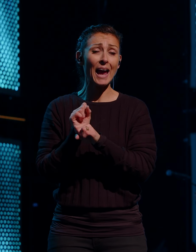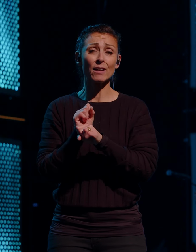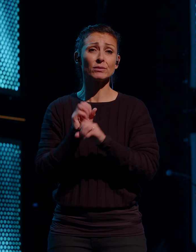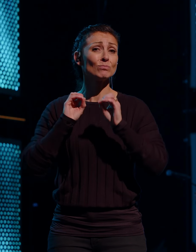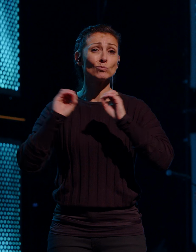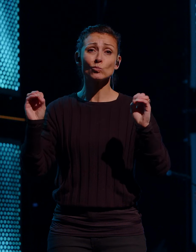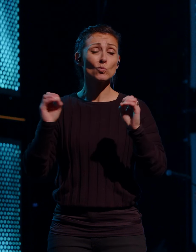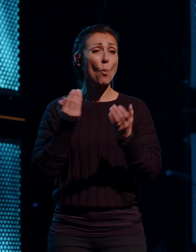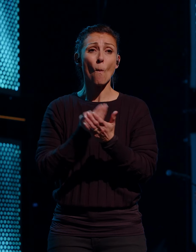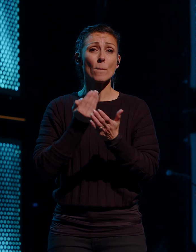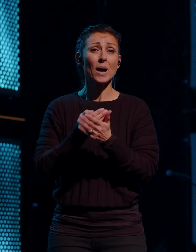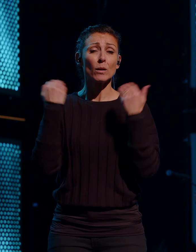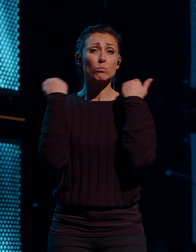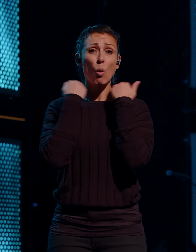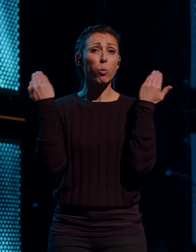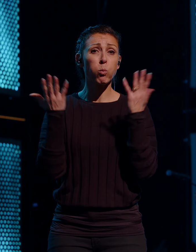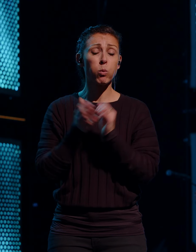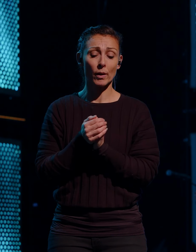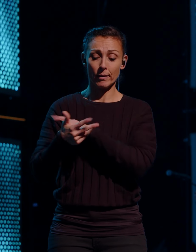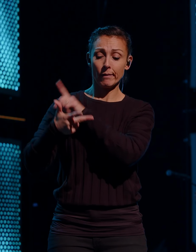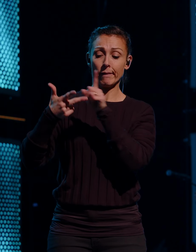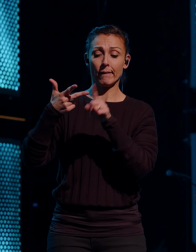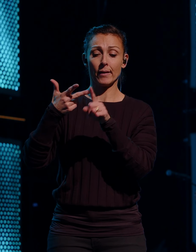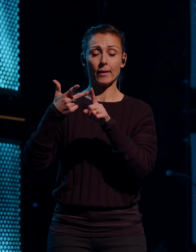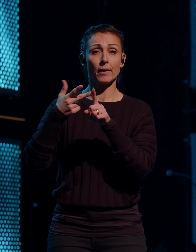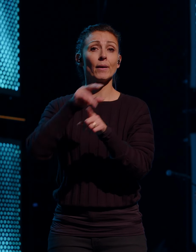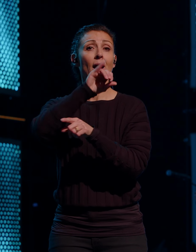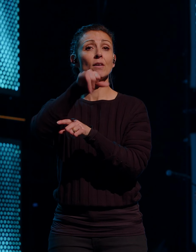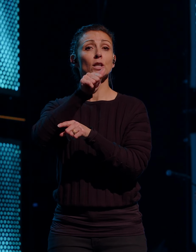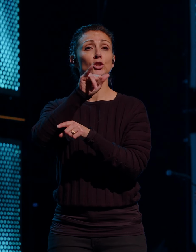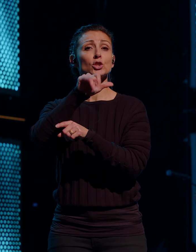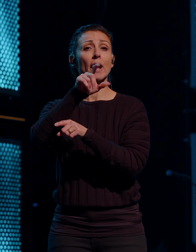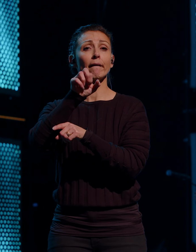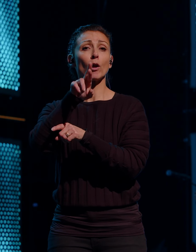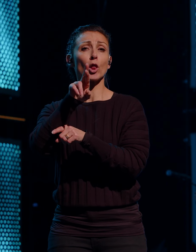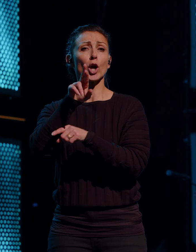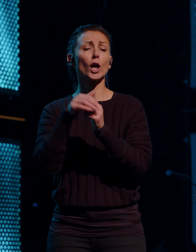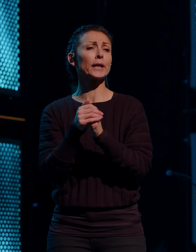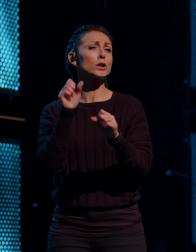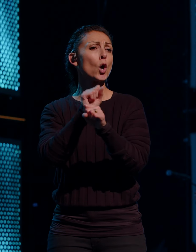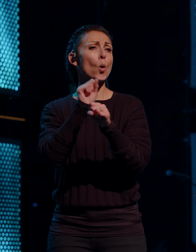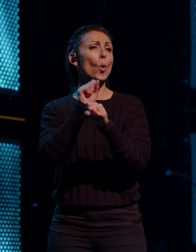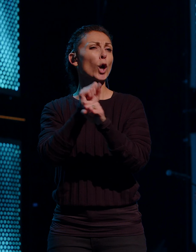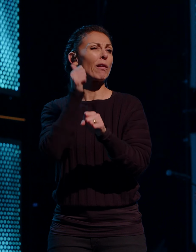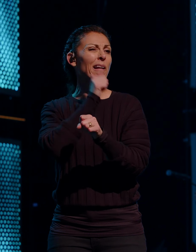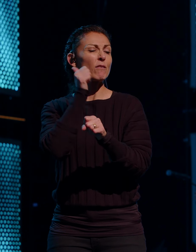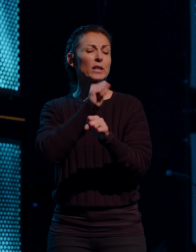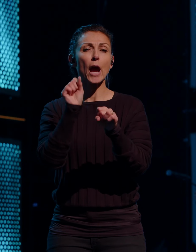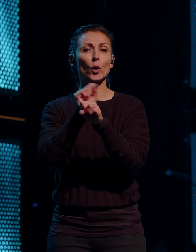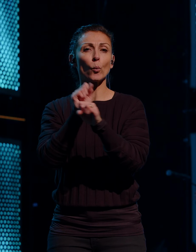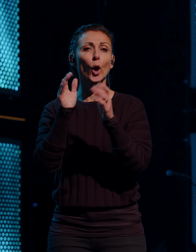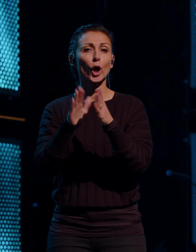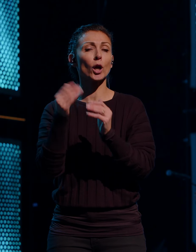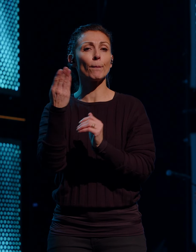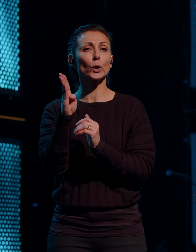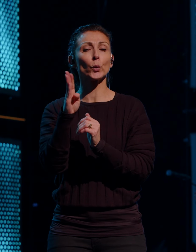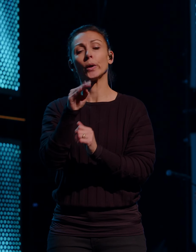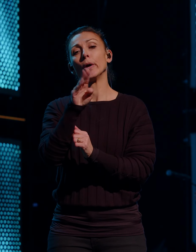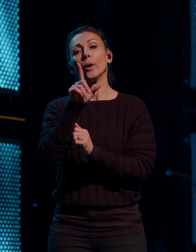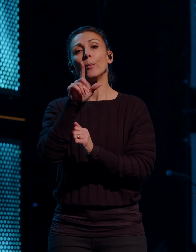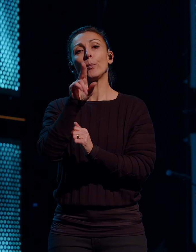jailer, and he's blue collar, middle class. More than likely, commentators say, he was a